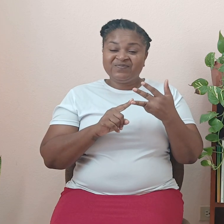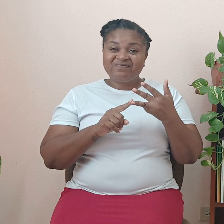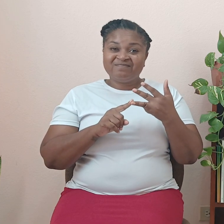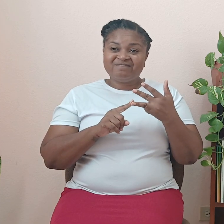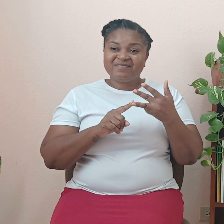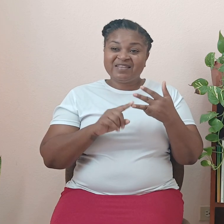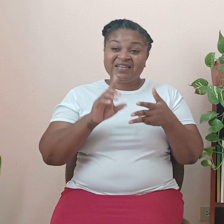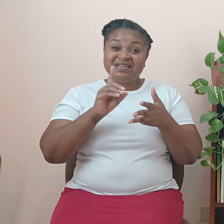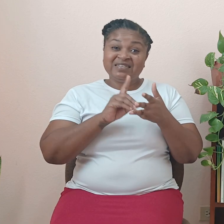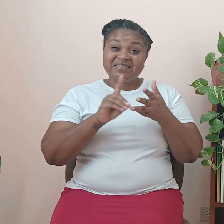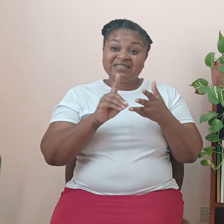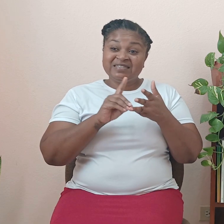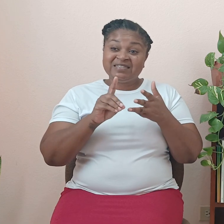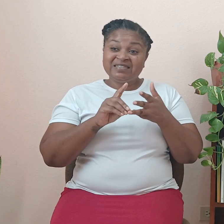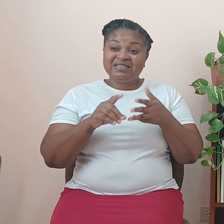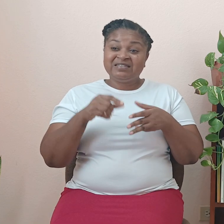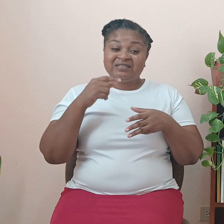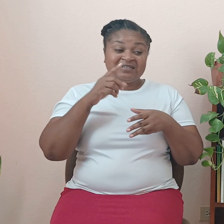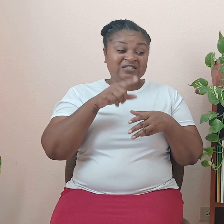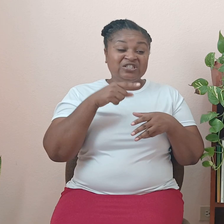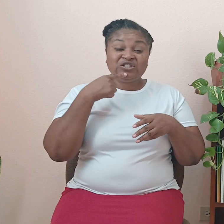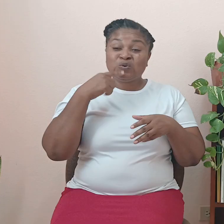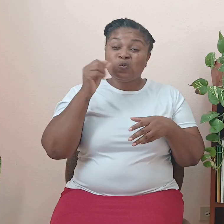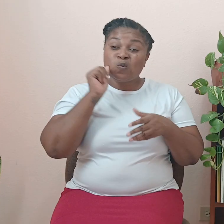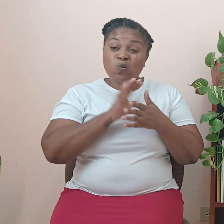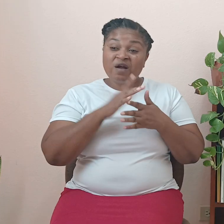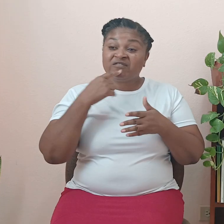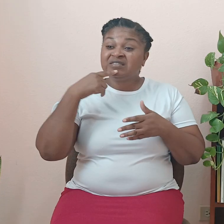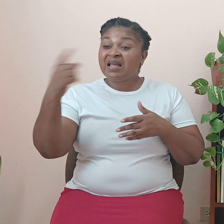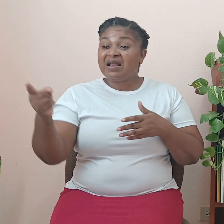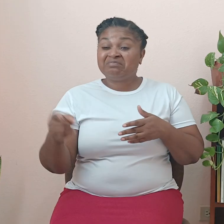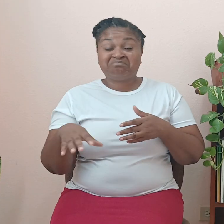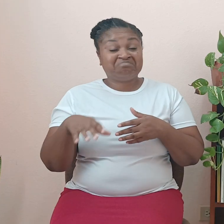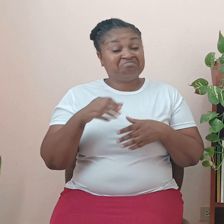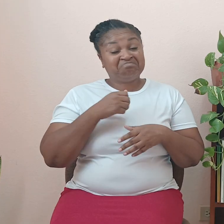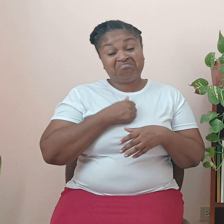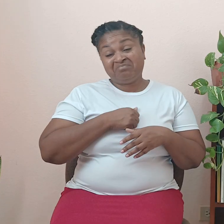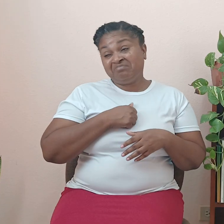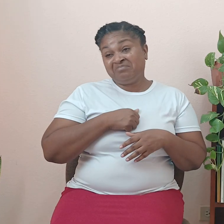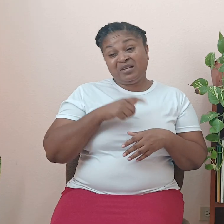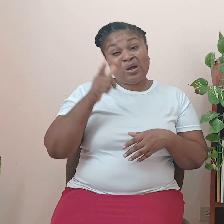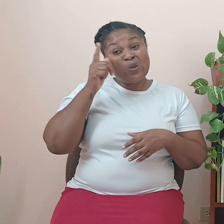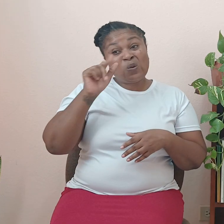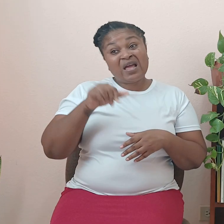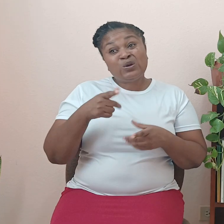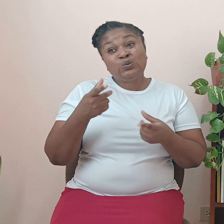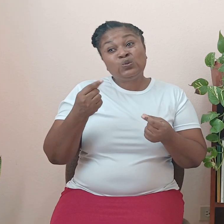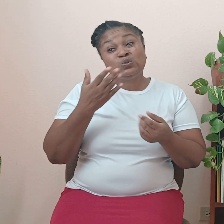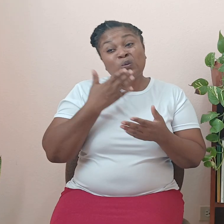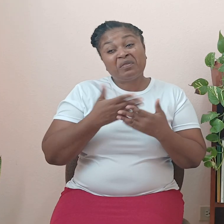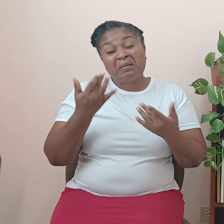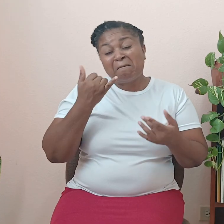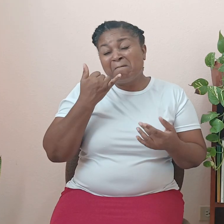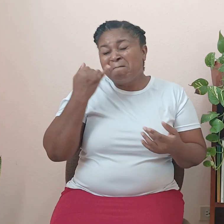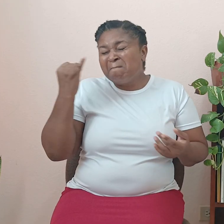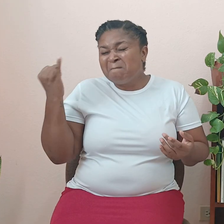D. She told Job that he must have done something very bad for God to punish him so much.